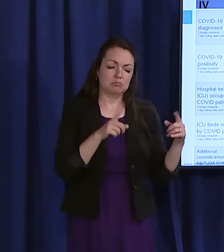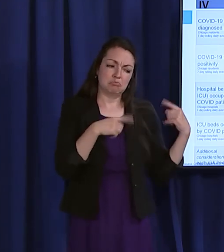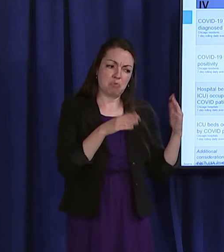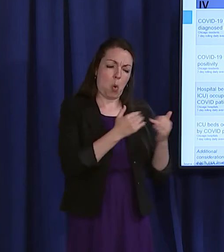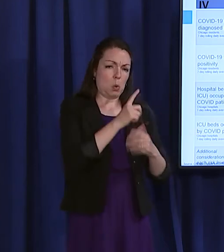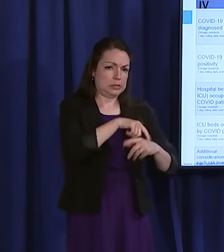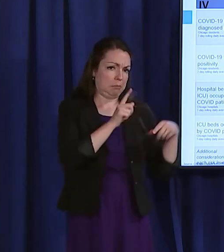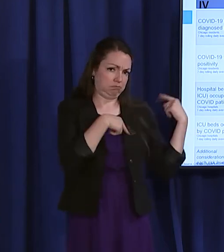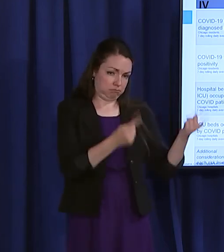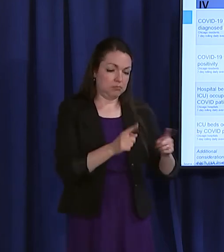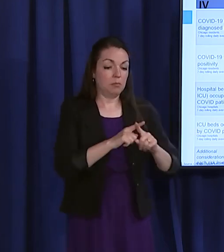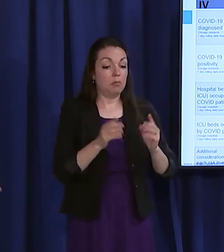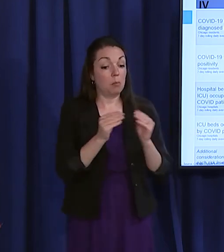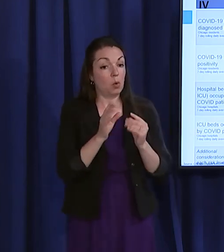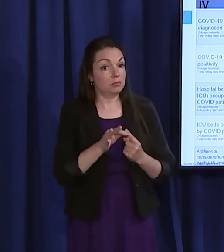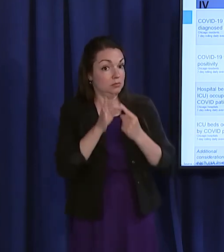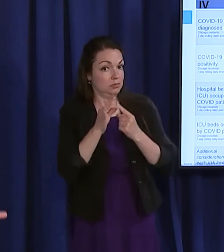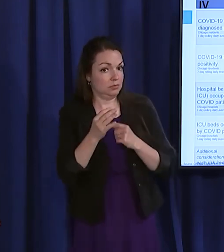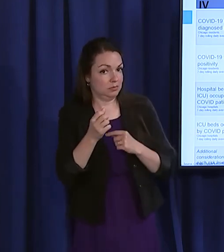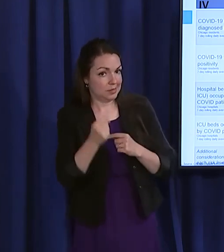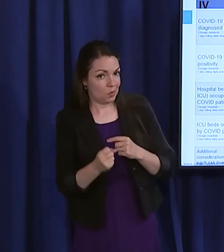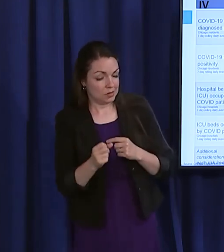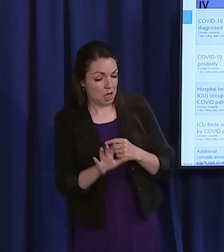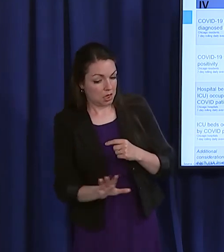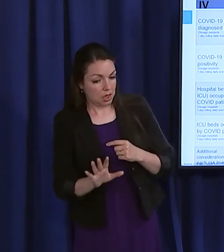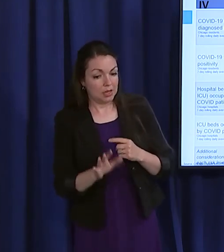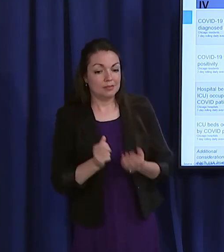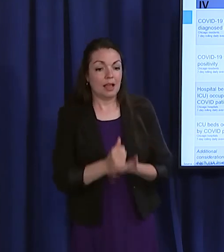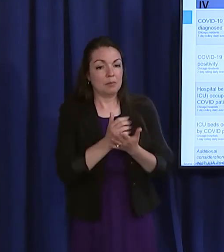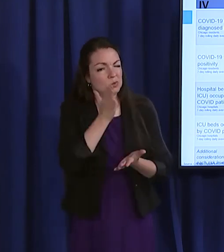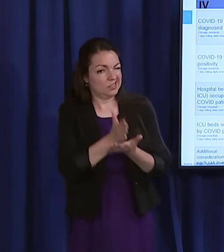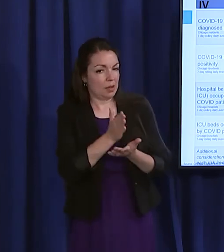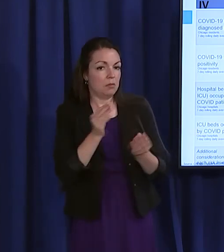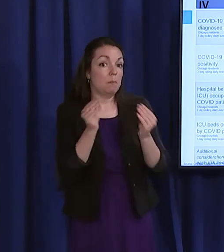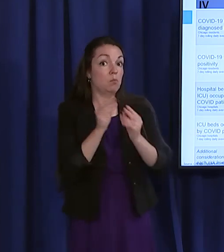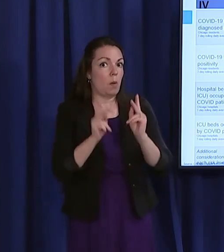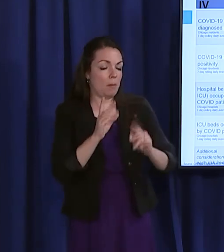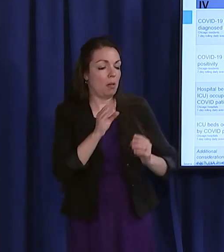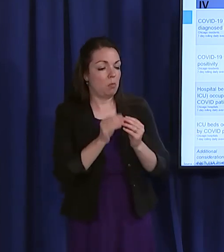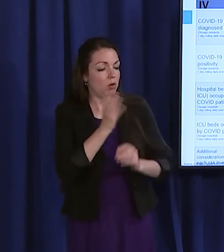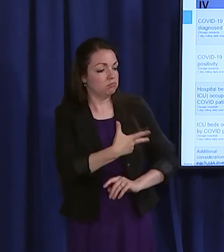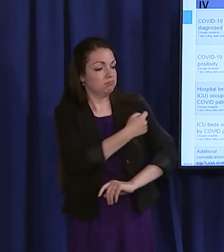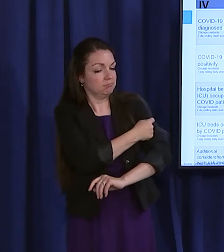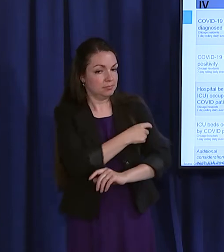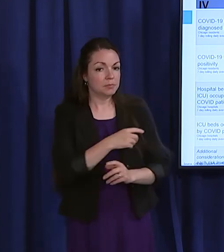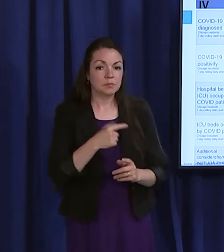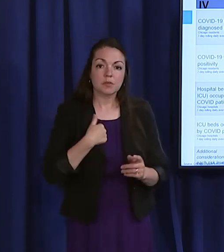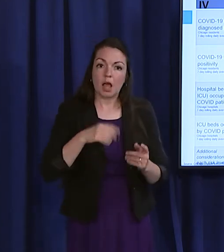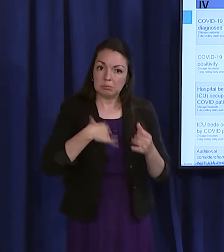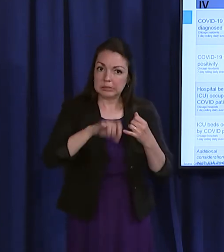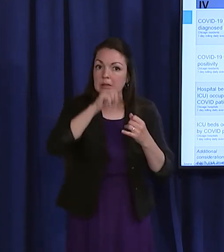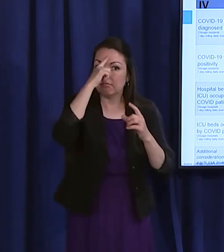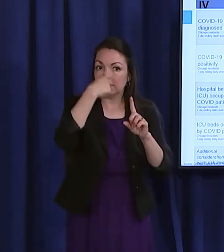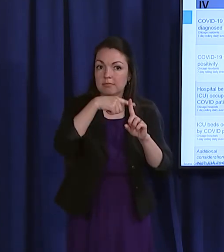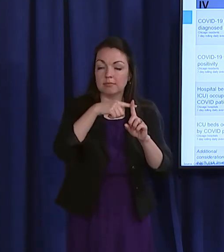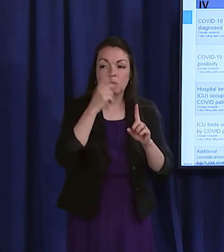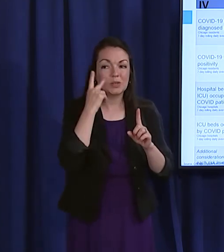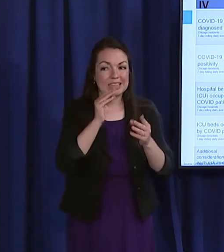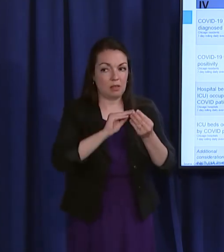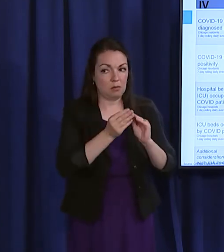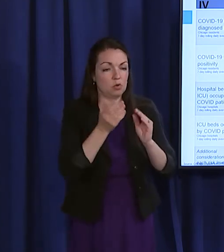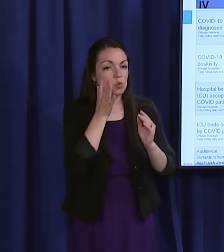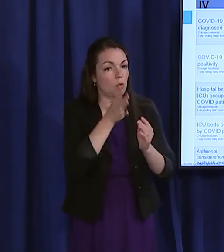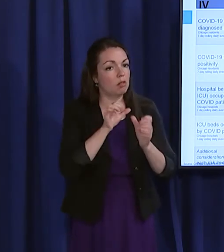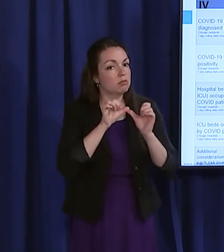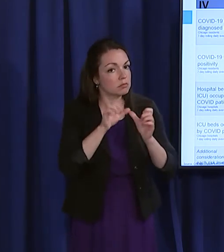south side, because it helps to get more folks vaccinated, helps to kind of stop the spread. I remain very optimistic that we will see these numbers